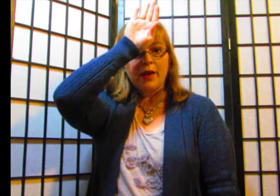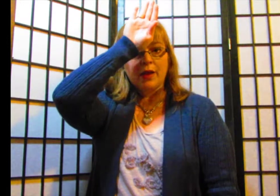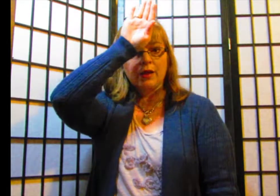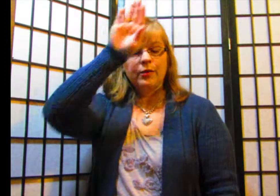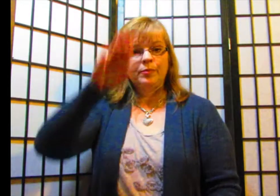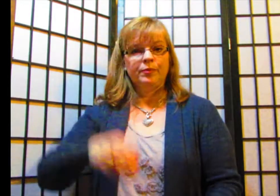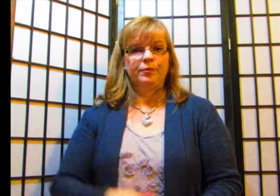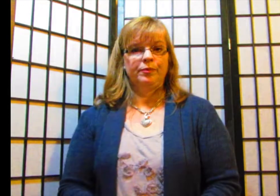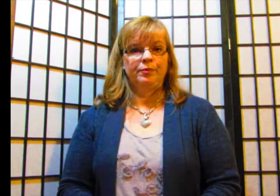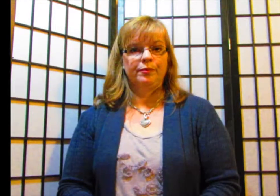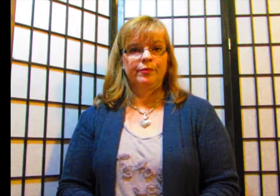Fireman,